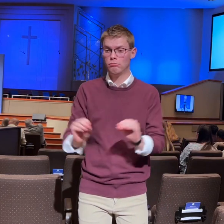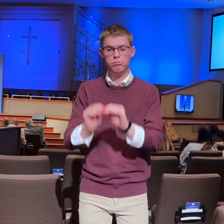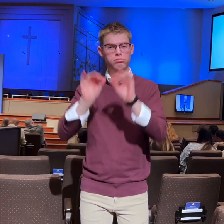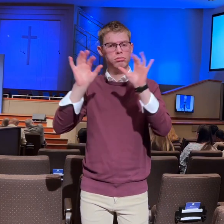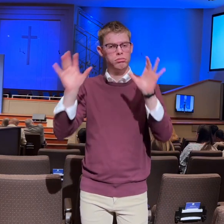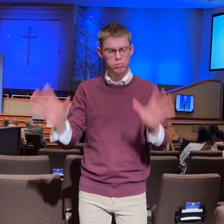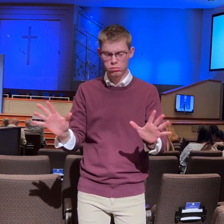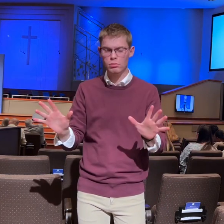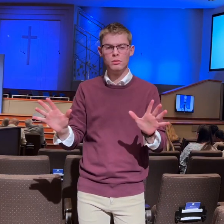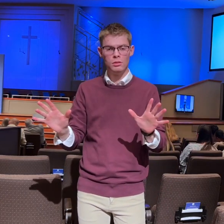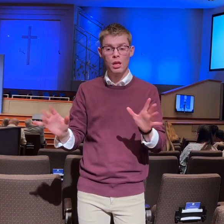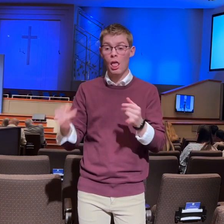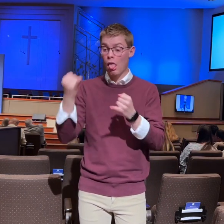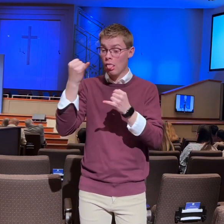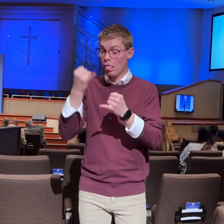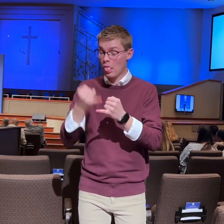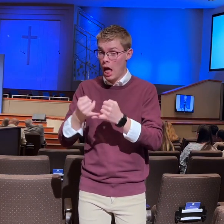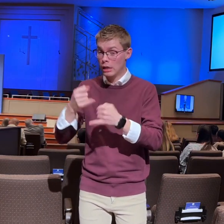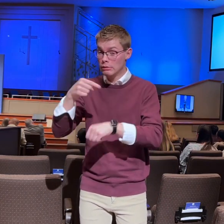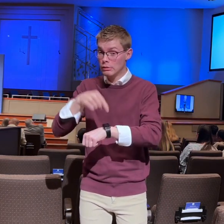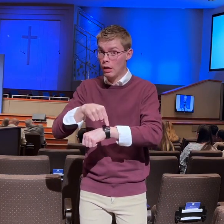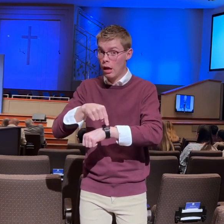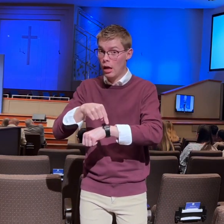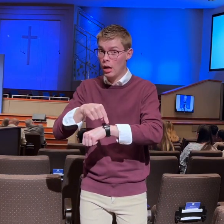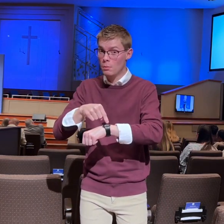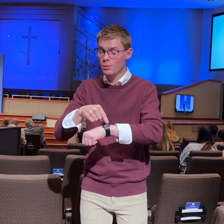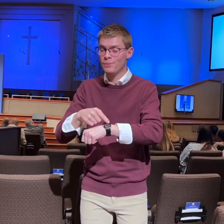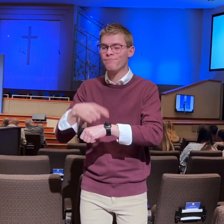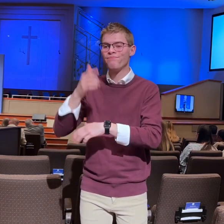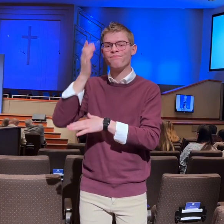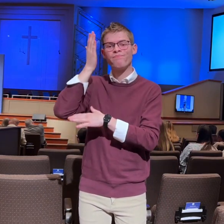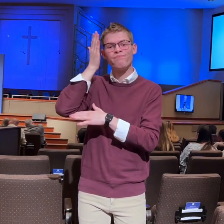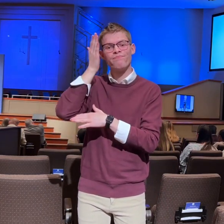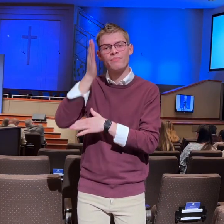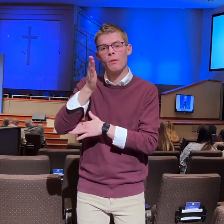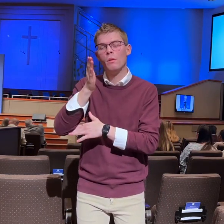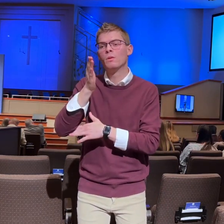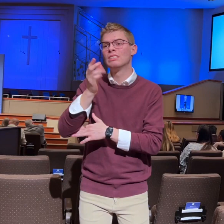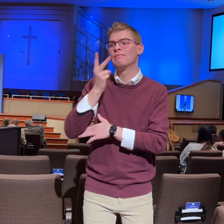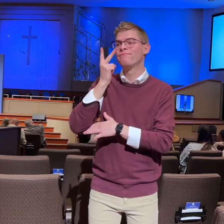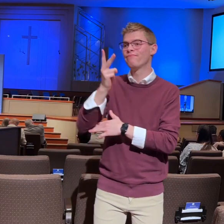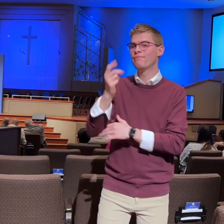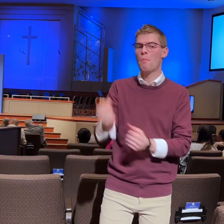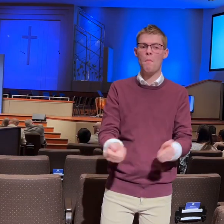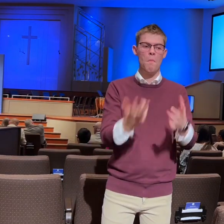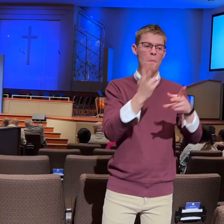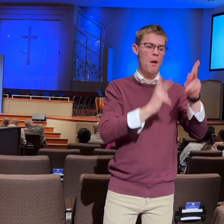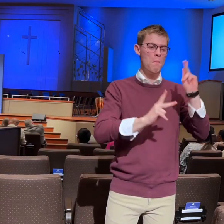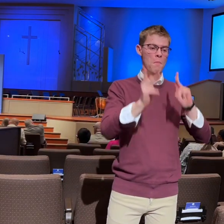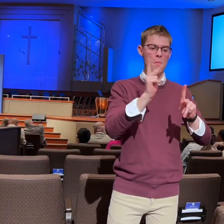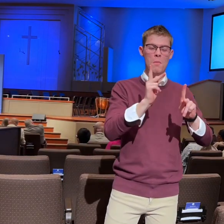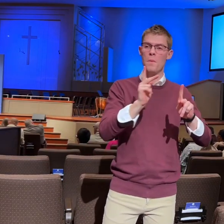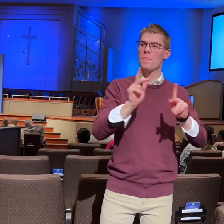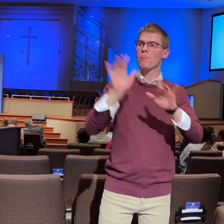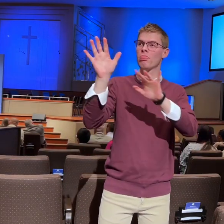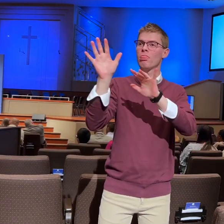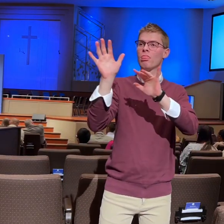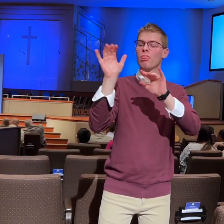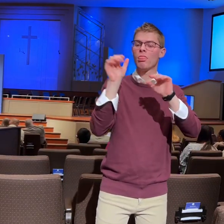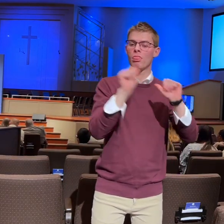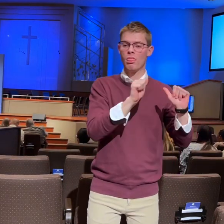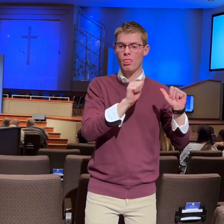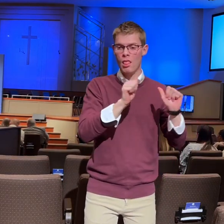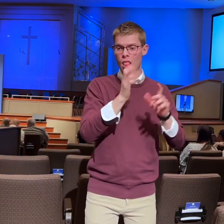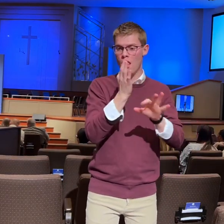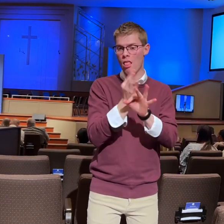that the last times will be especially marked by apostasy. And so we need to get our mind